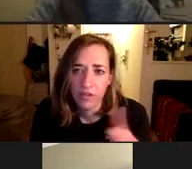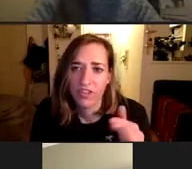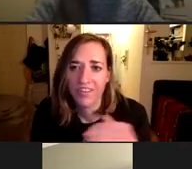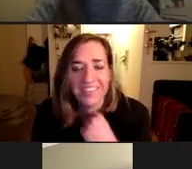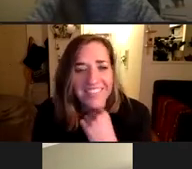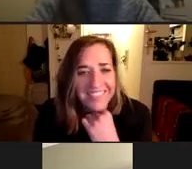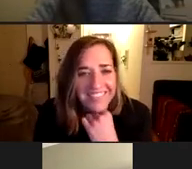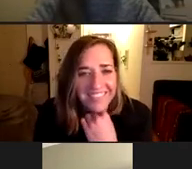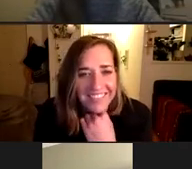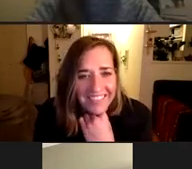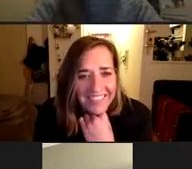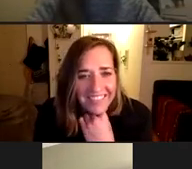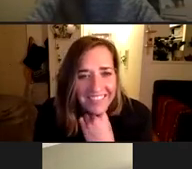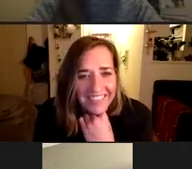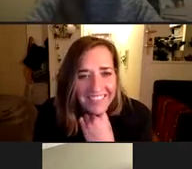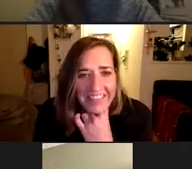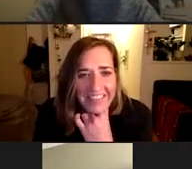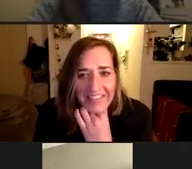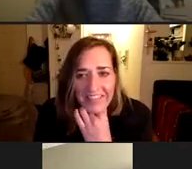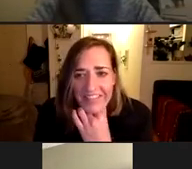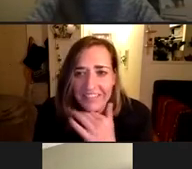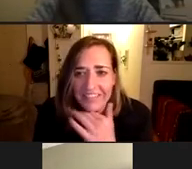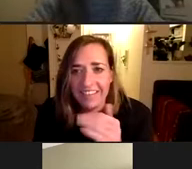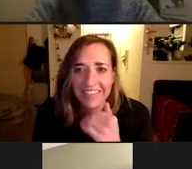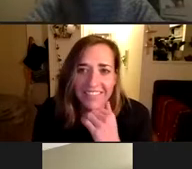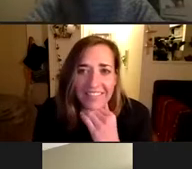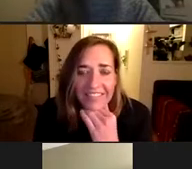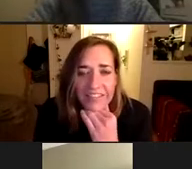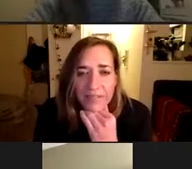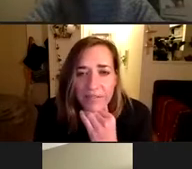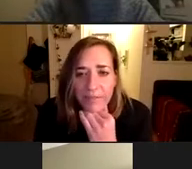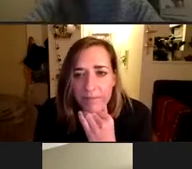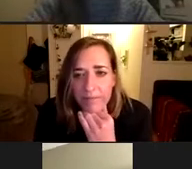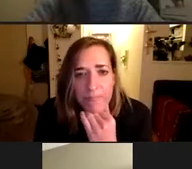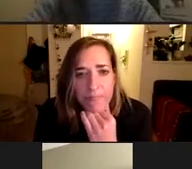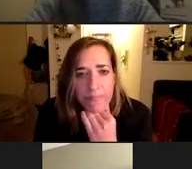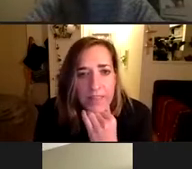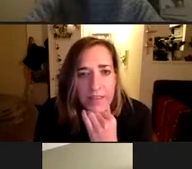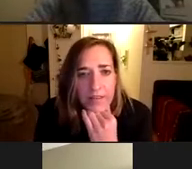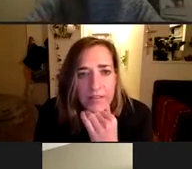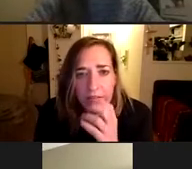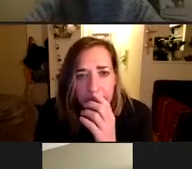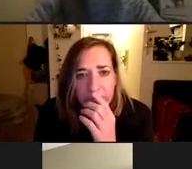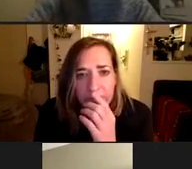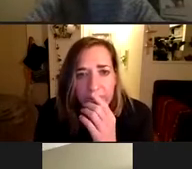Yes, no, yes, a little bit. Jacqueline, what do you got? What have you heard of?